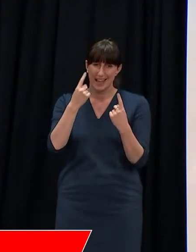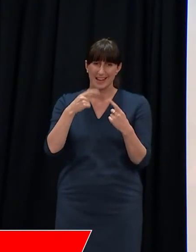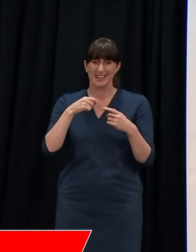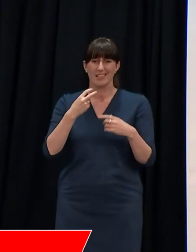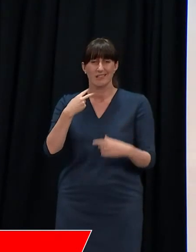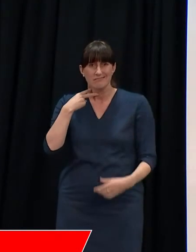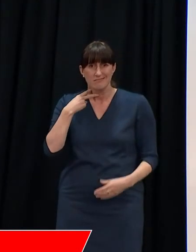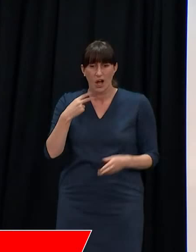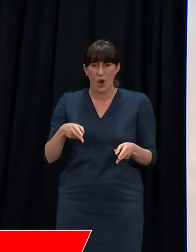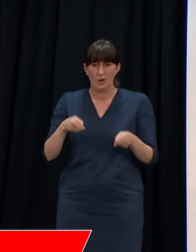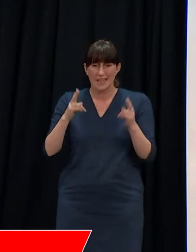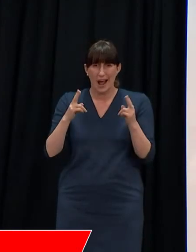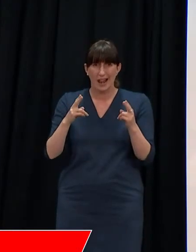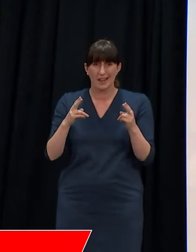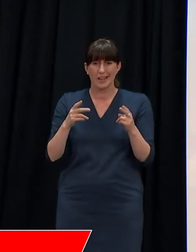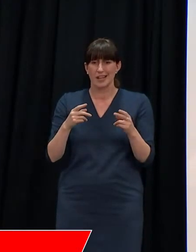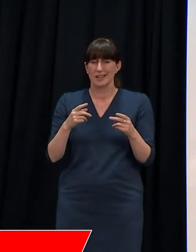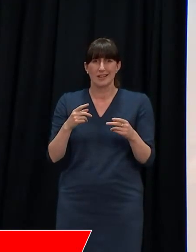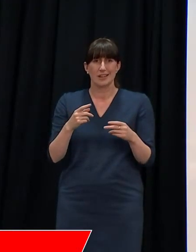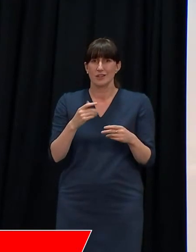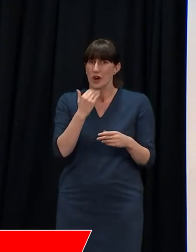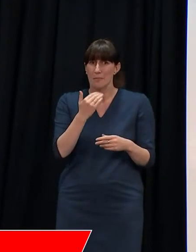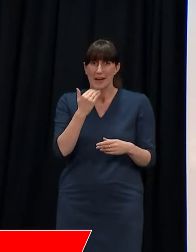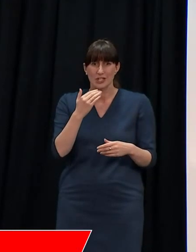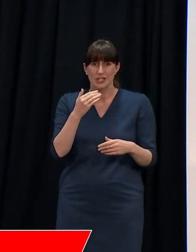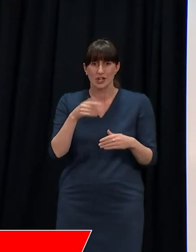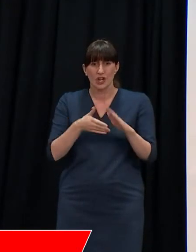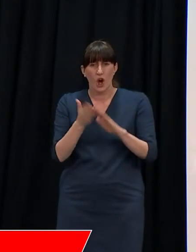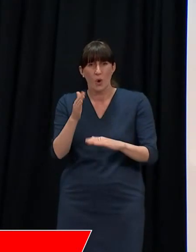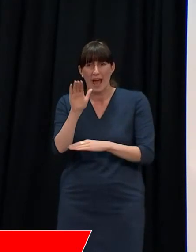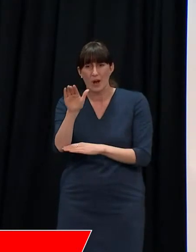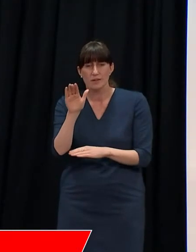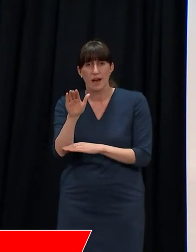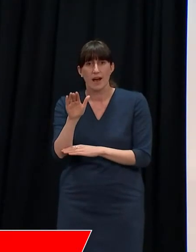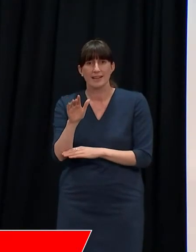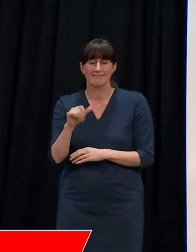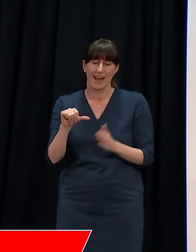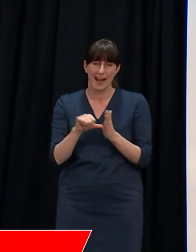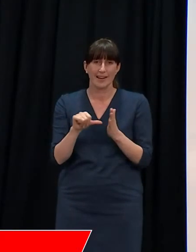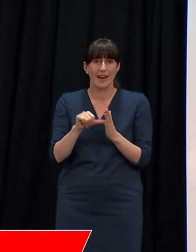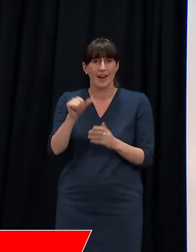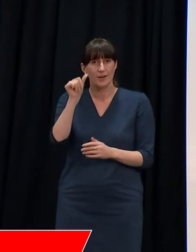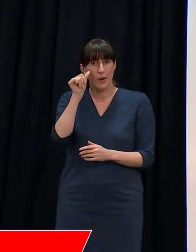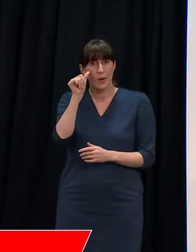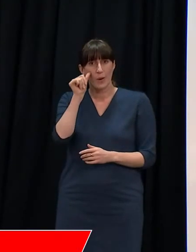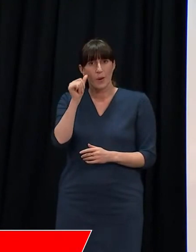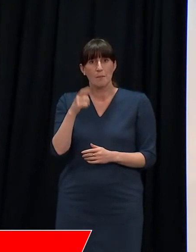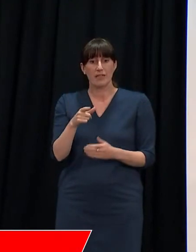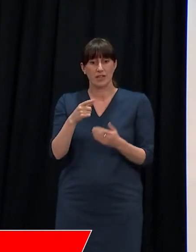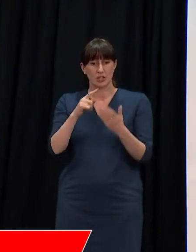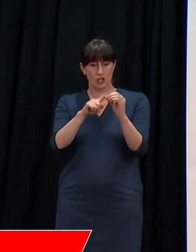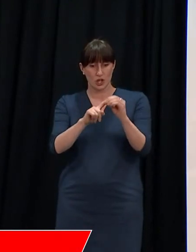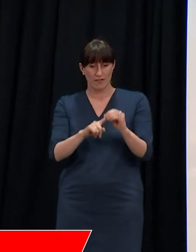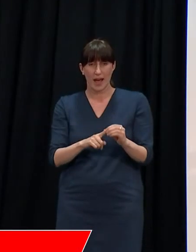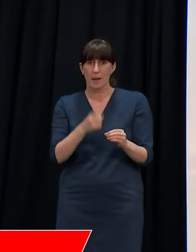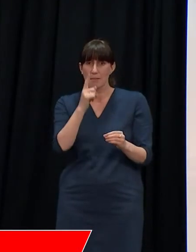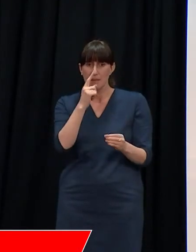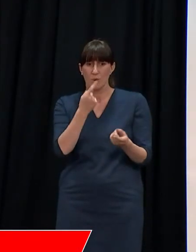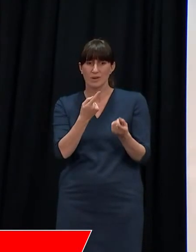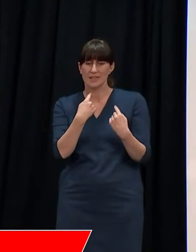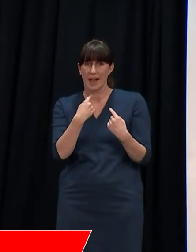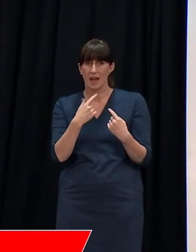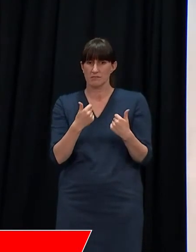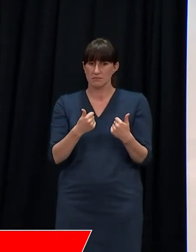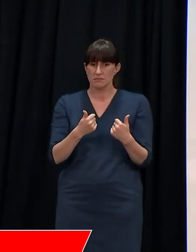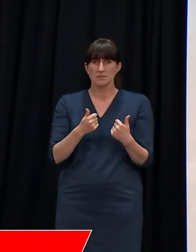access. The survey comments, however, tell a story of a friendly and caring staff who are working hard to make